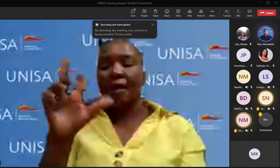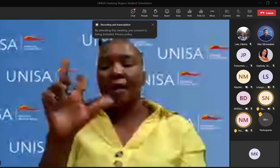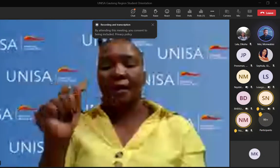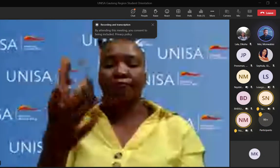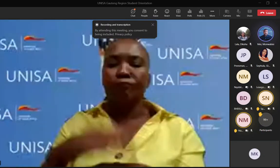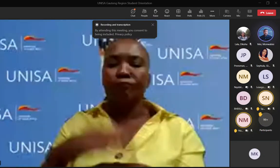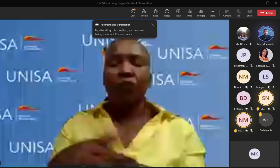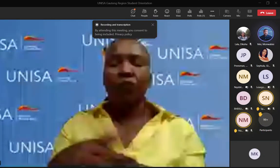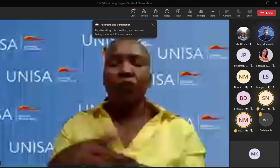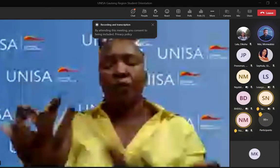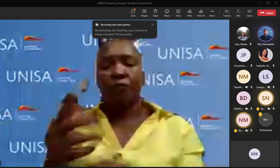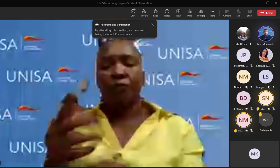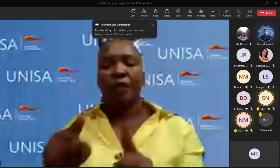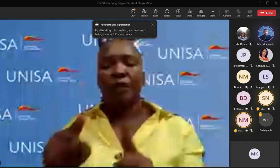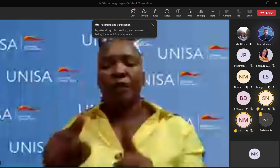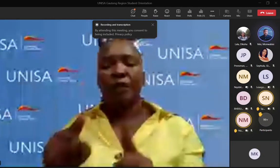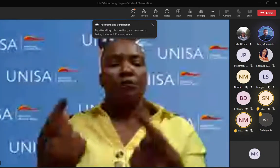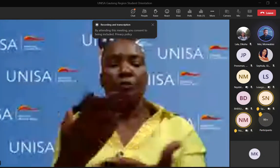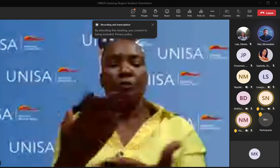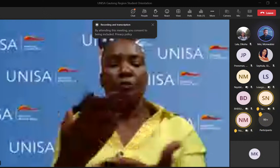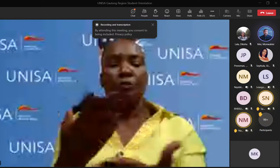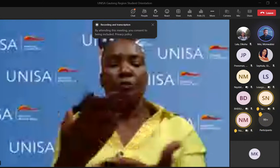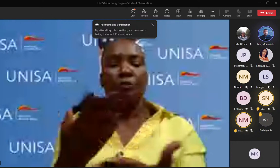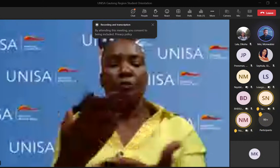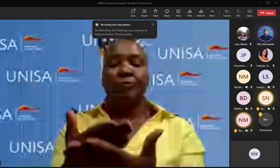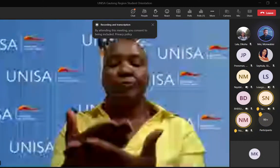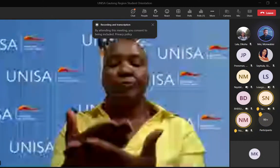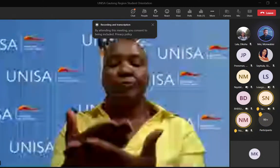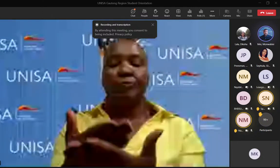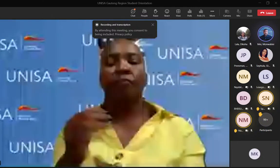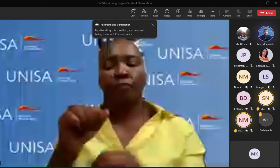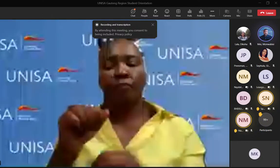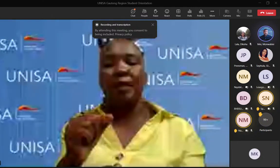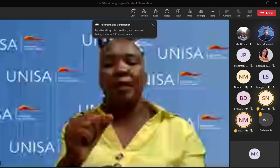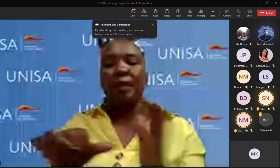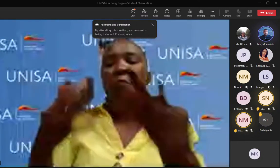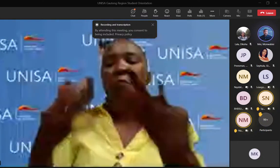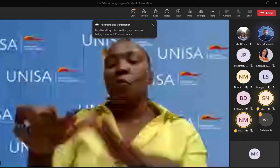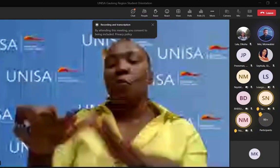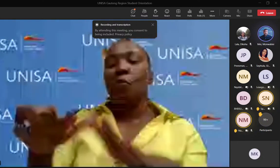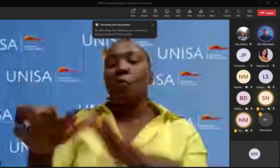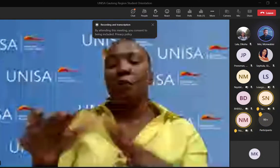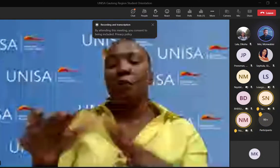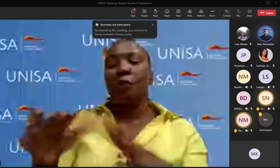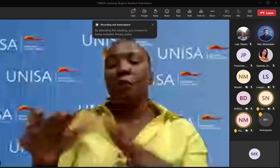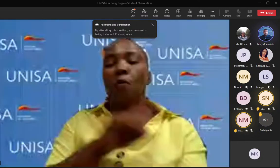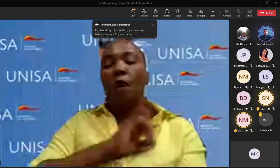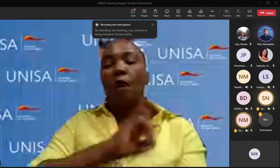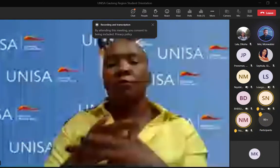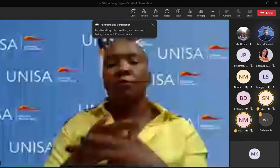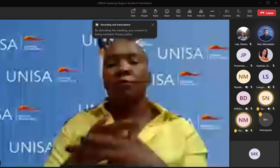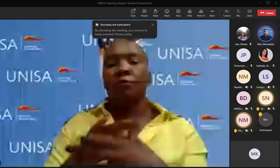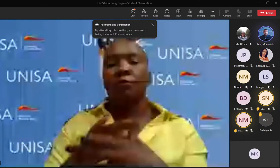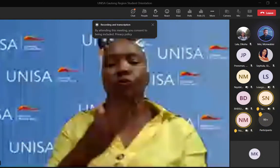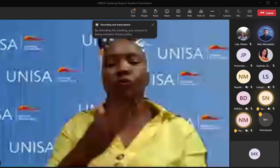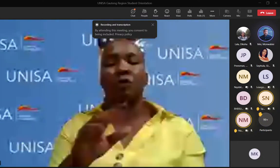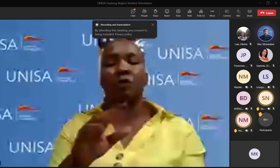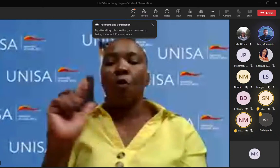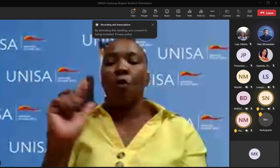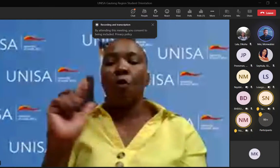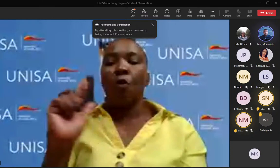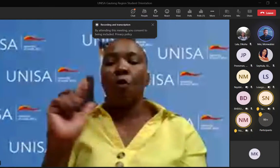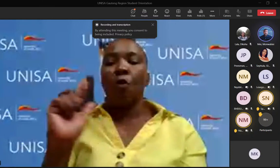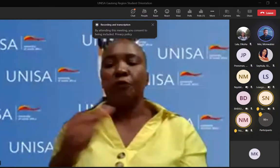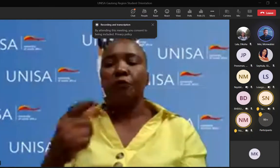whole thing would be possible so yes they play a very important role because they are the ones who make sure that you guys get muted and muted you know